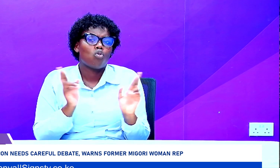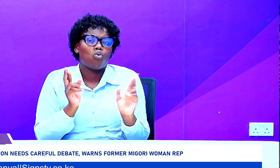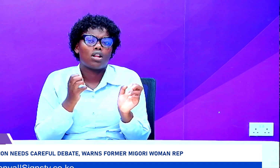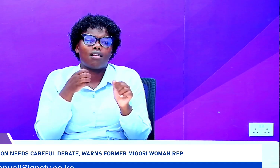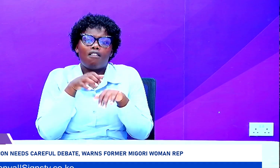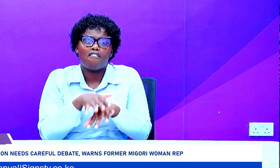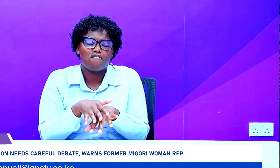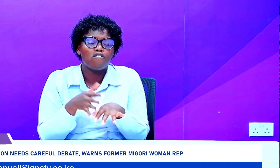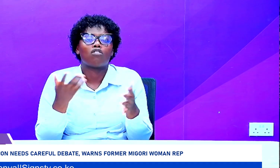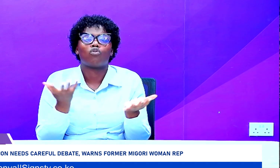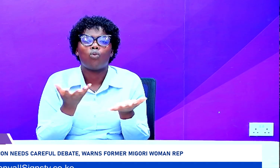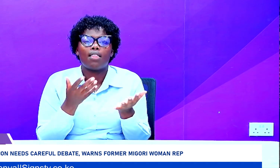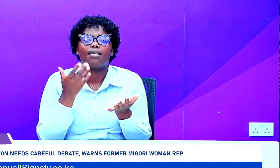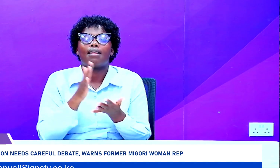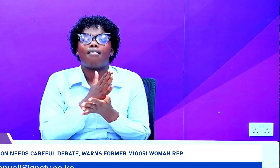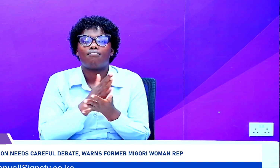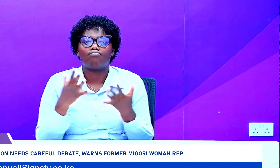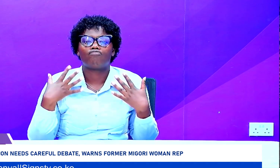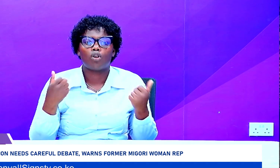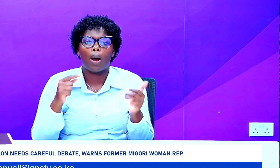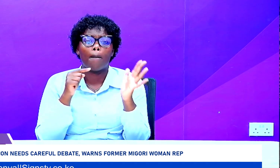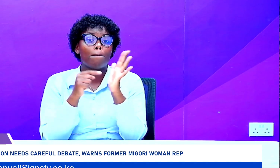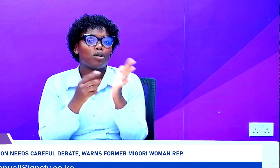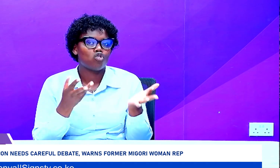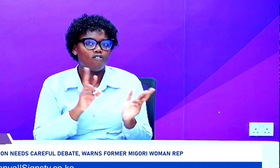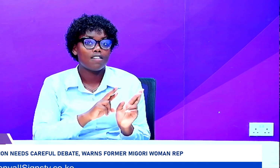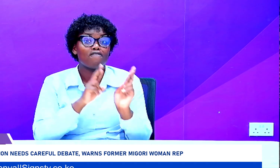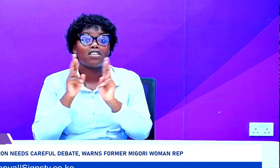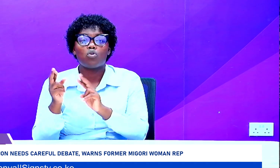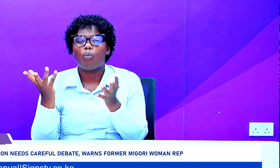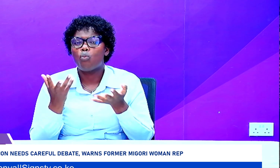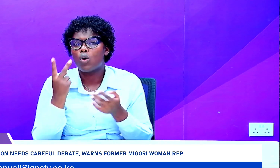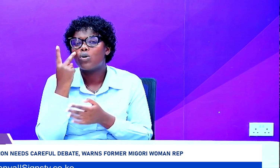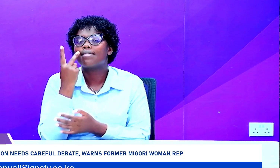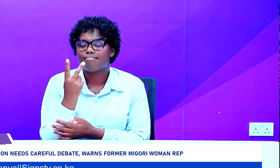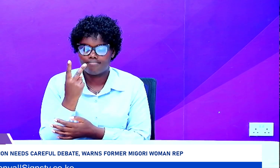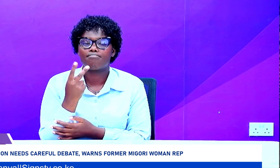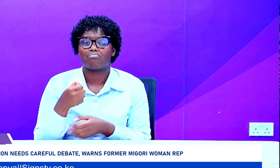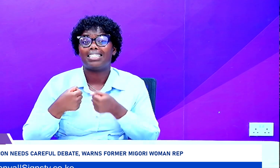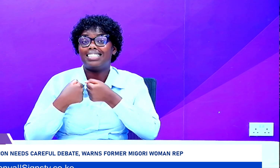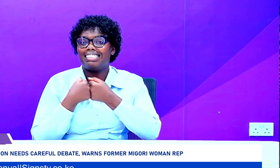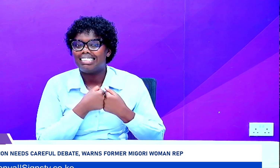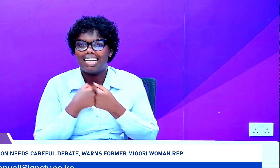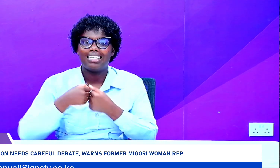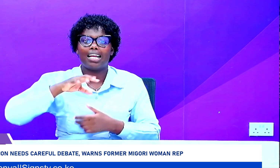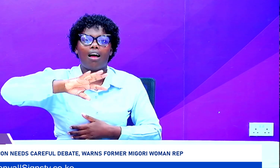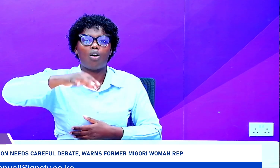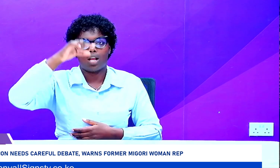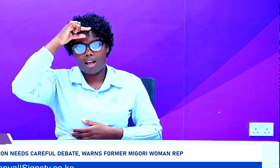Dr. Odhiambo pointed to the already devolved health sector as a point of